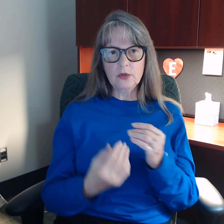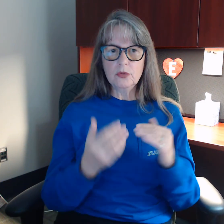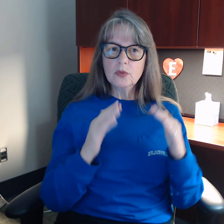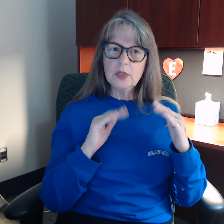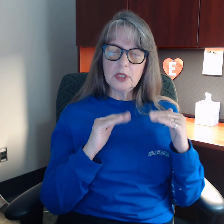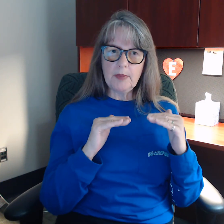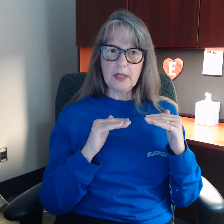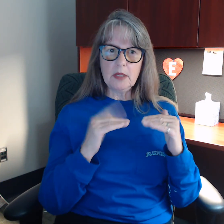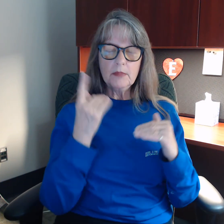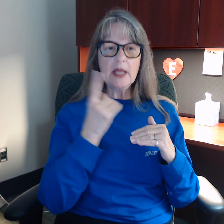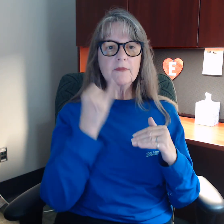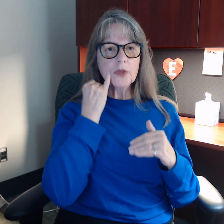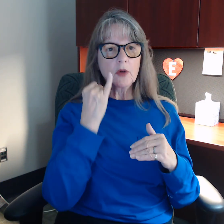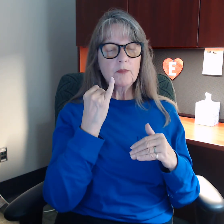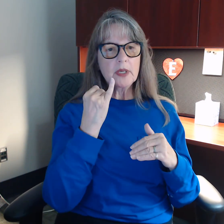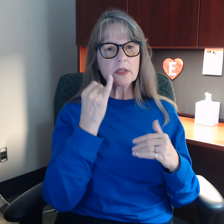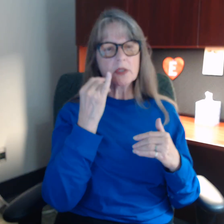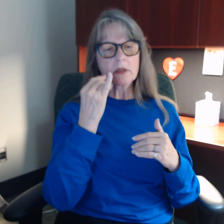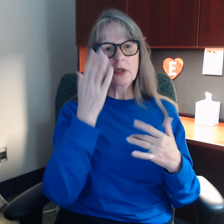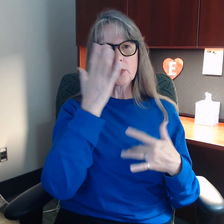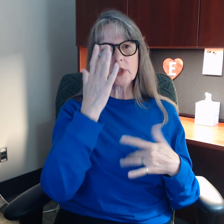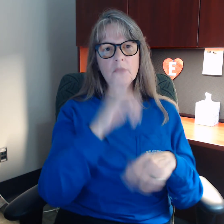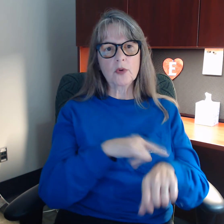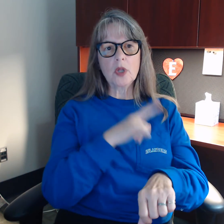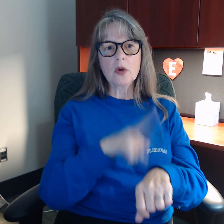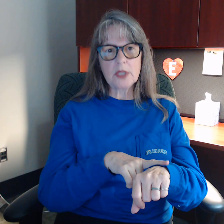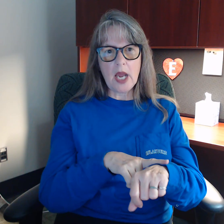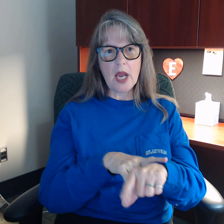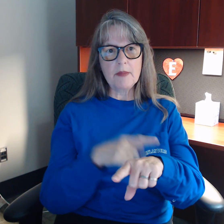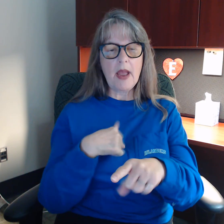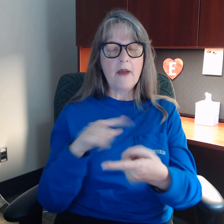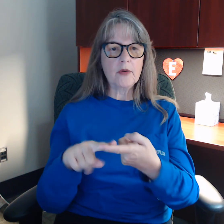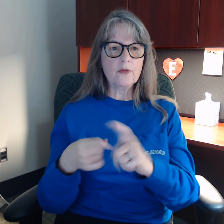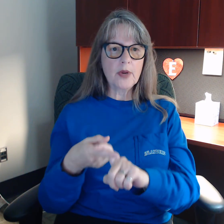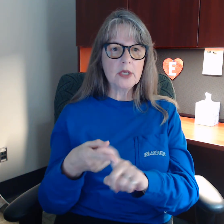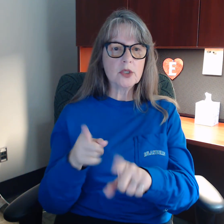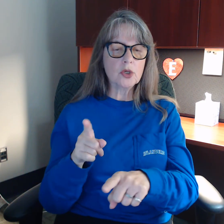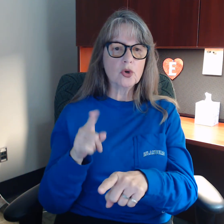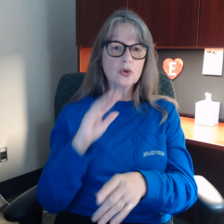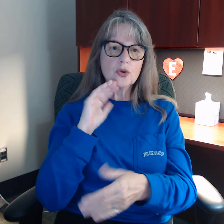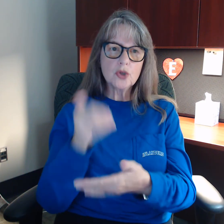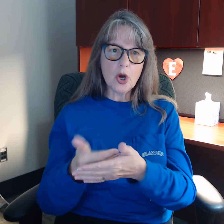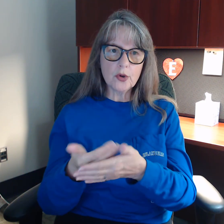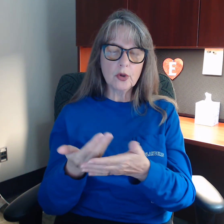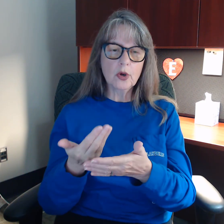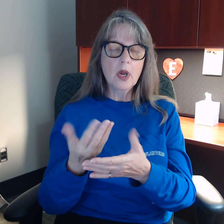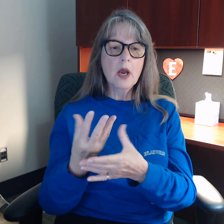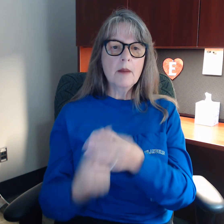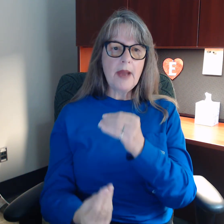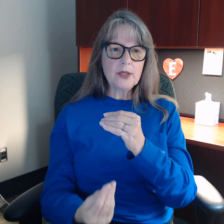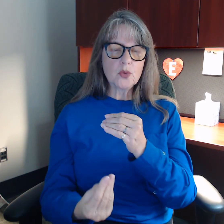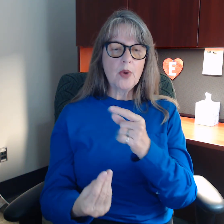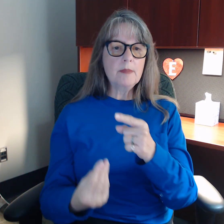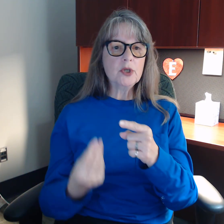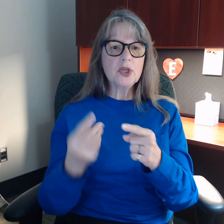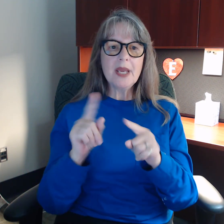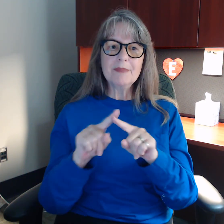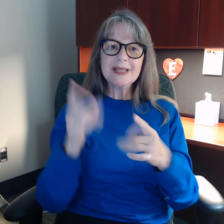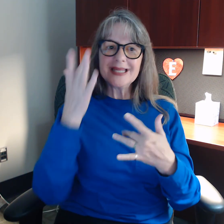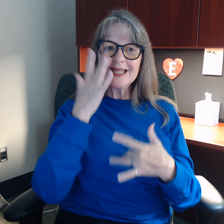do expect it if they've been sick for a long time. I have a friend and her daughter passed away, but she had been